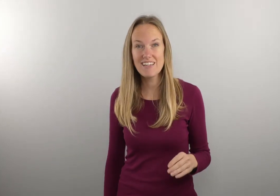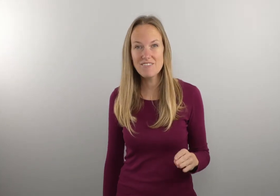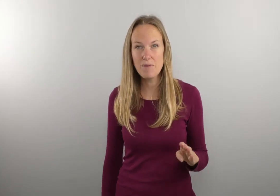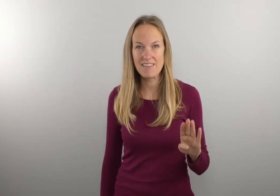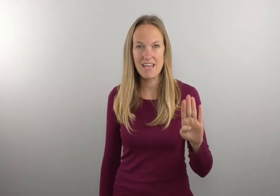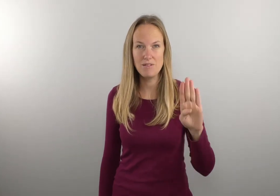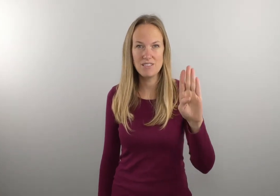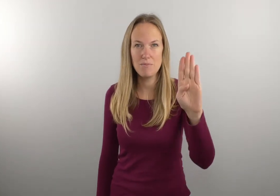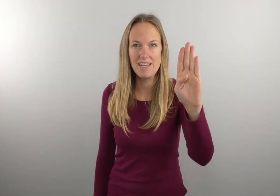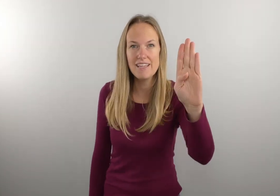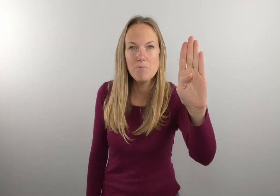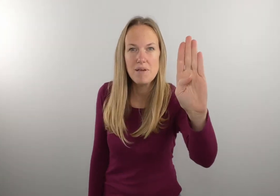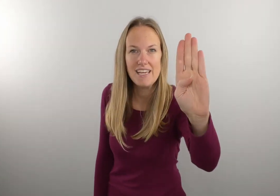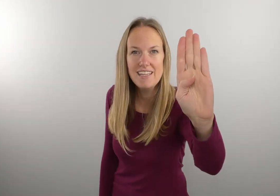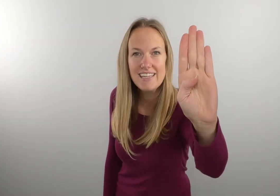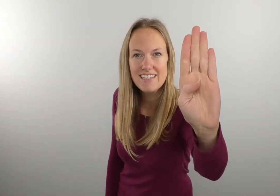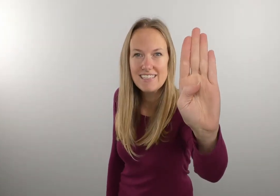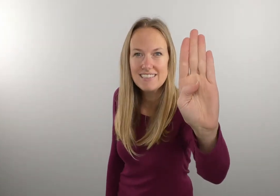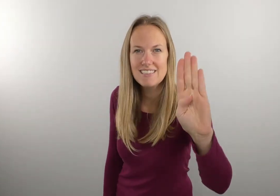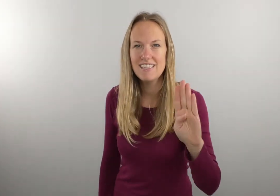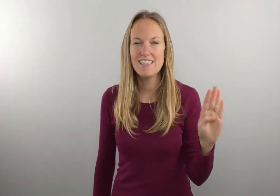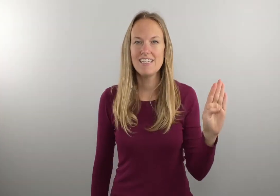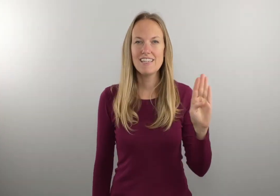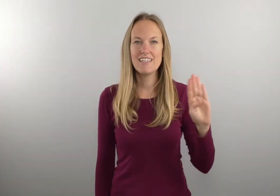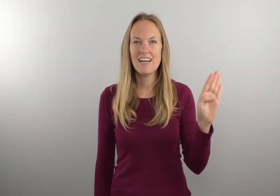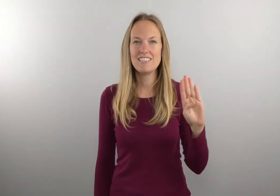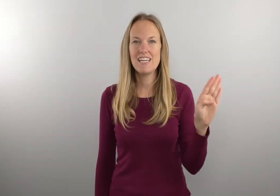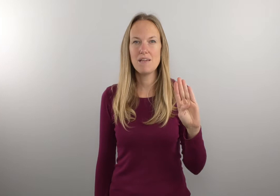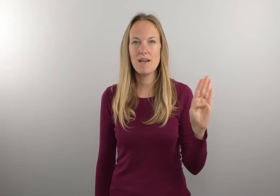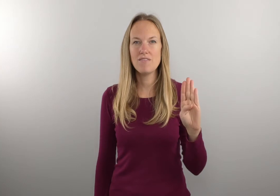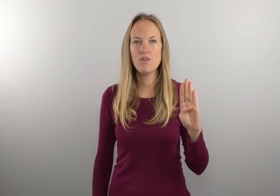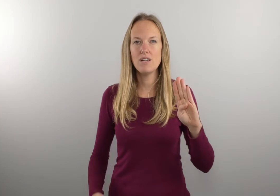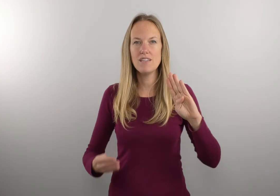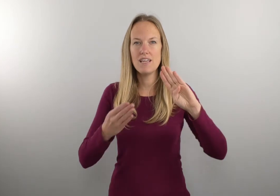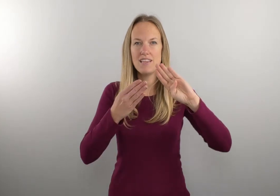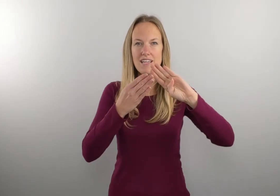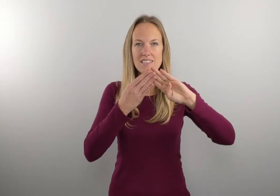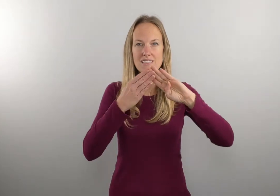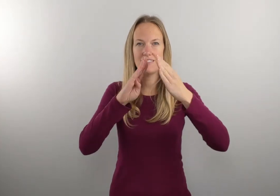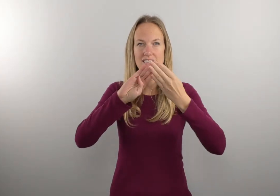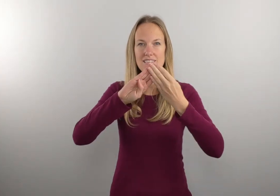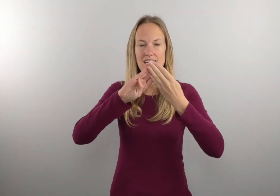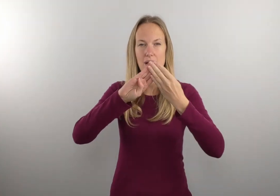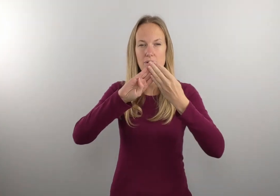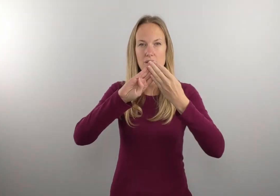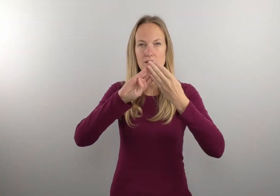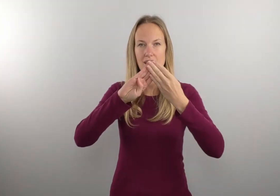for Bethlehem is you're going to make a letter B like this. Going to kind of shake it back and forth and then tap it with your other